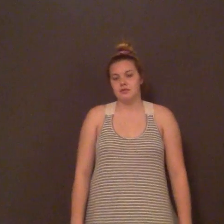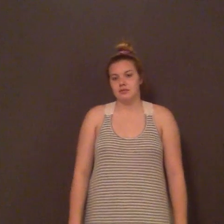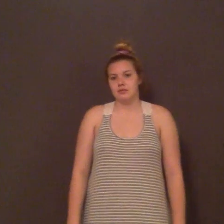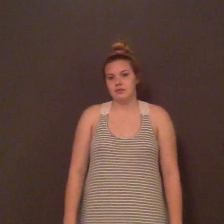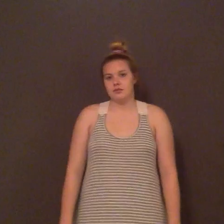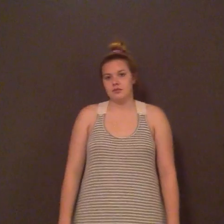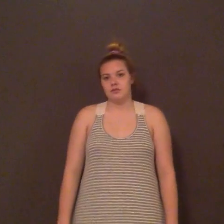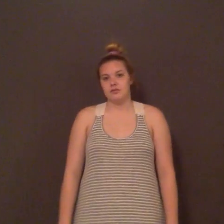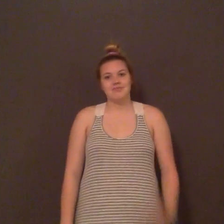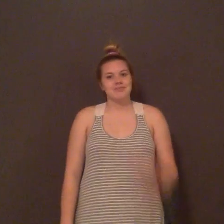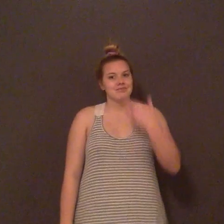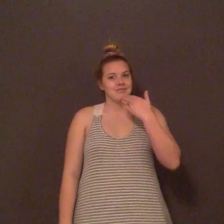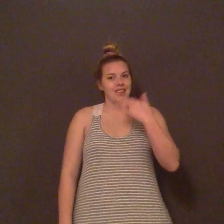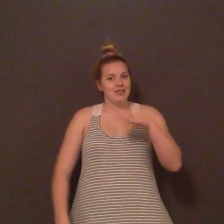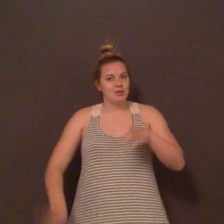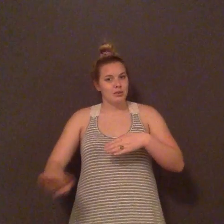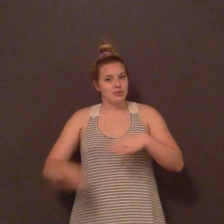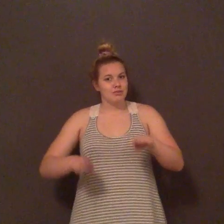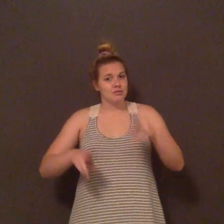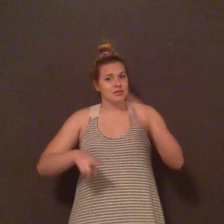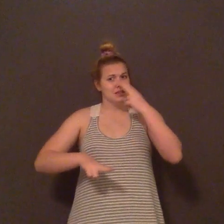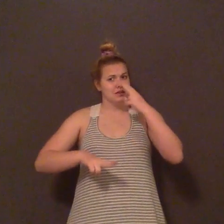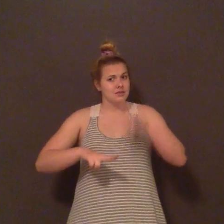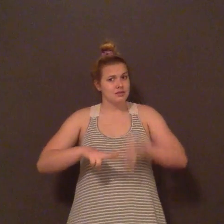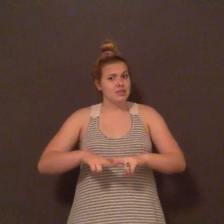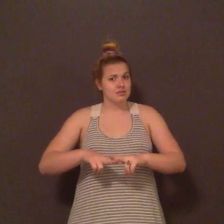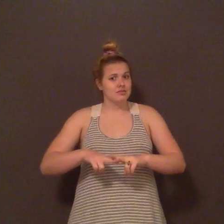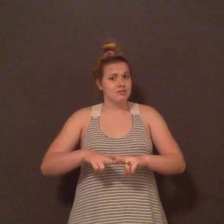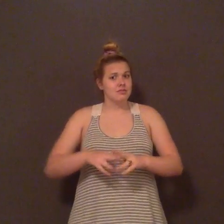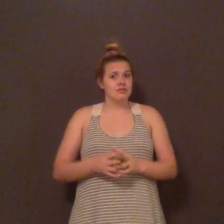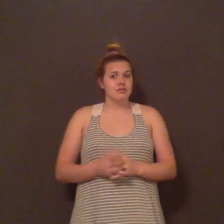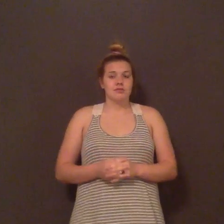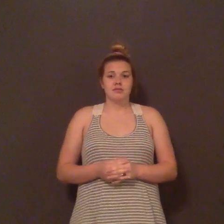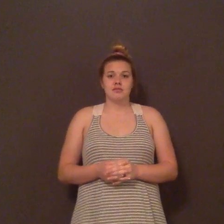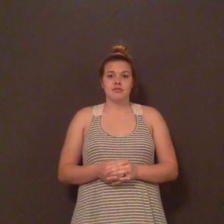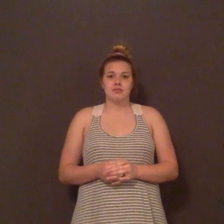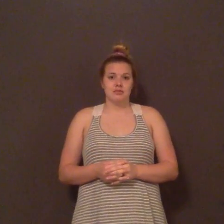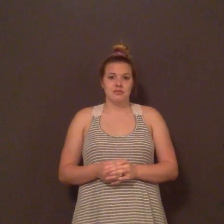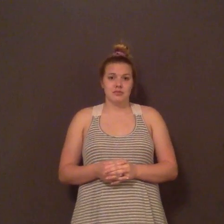Thanks for welcoming me back. It was fun. Hey, any chance of us doing something again?